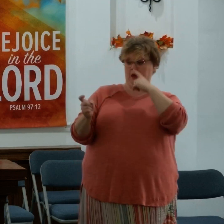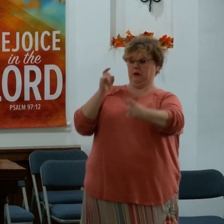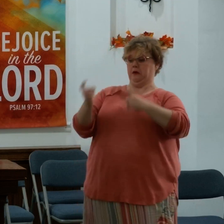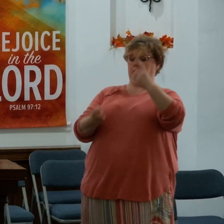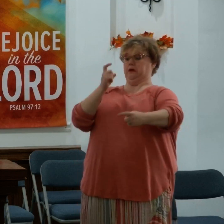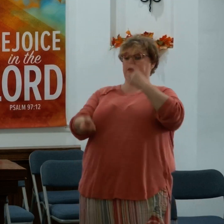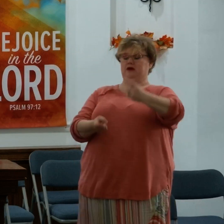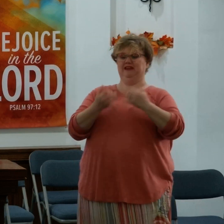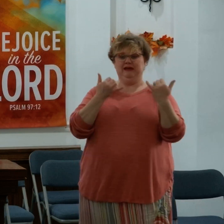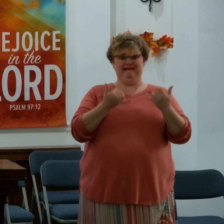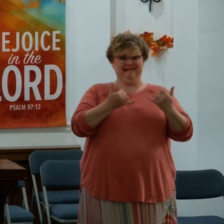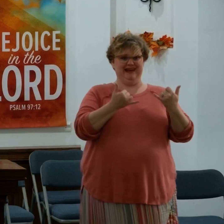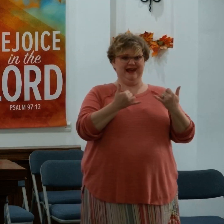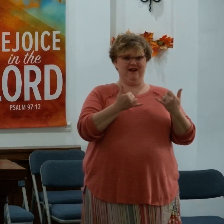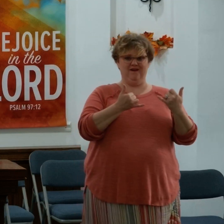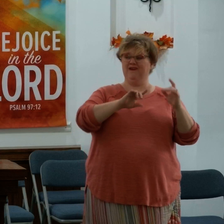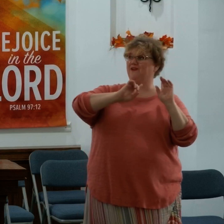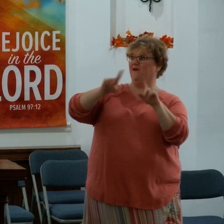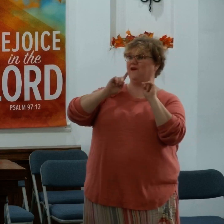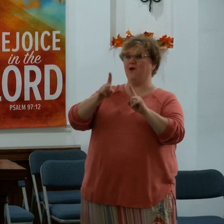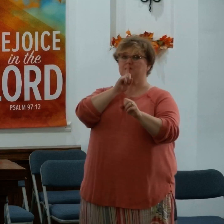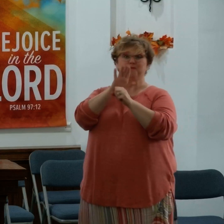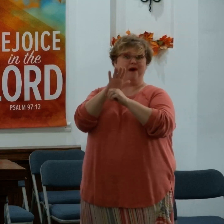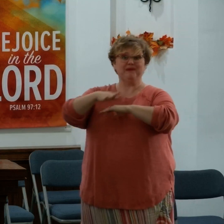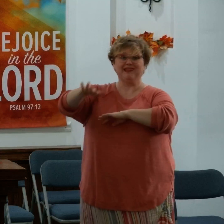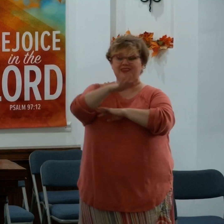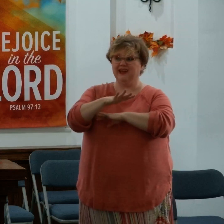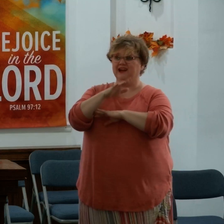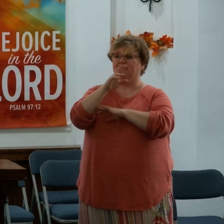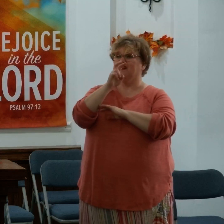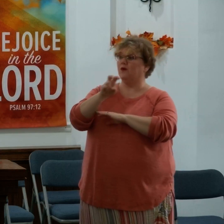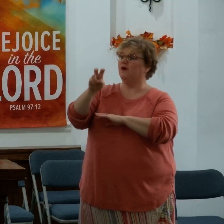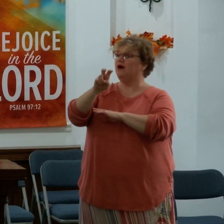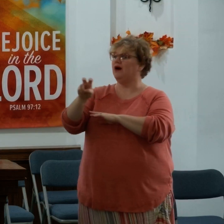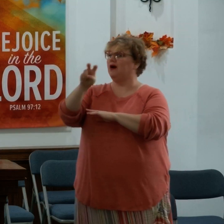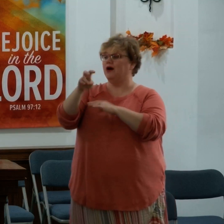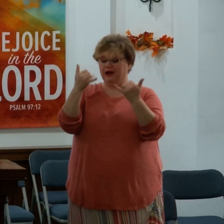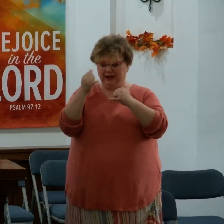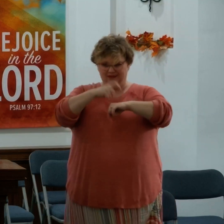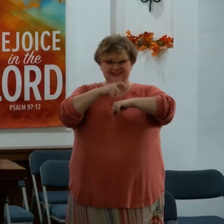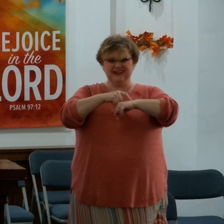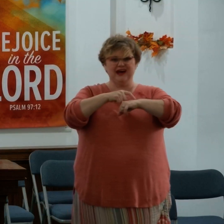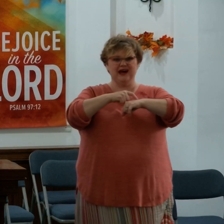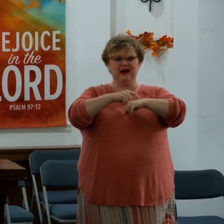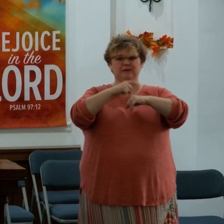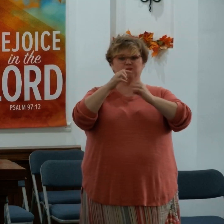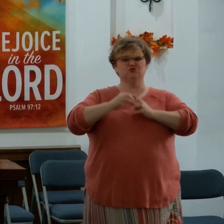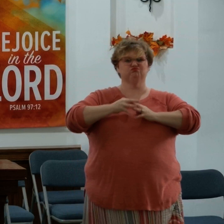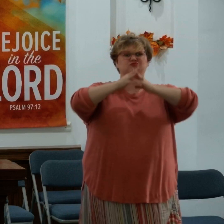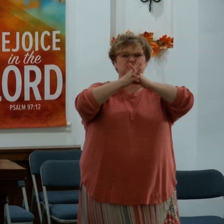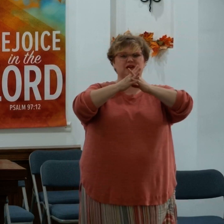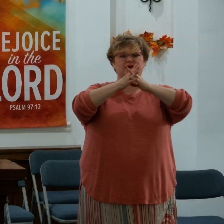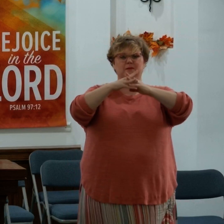Now they're off to go to the promised land, and they're wandering around, and it's time to build a tabernacle, a movable tent,